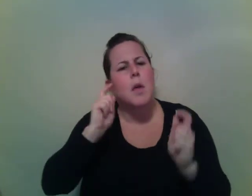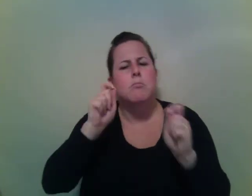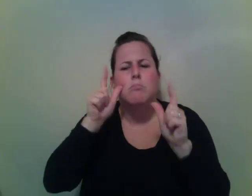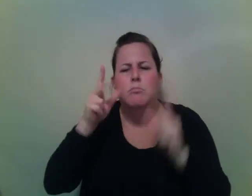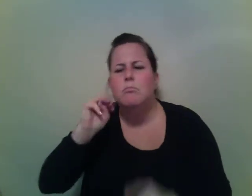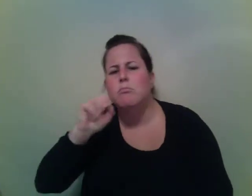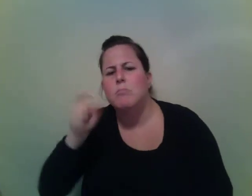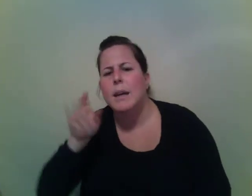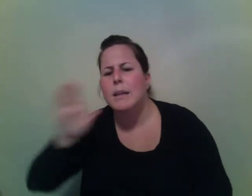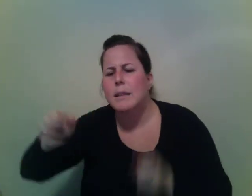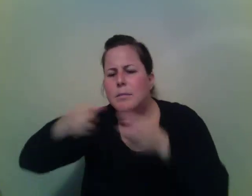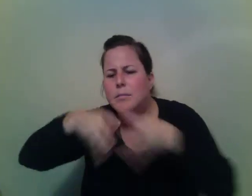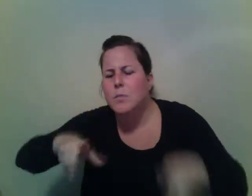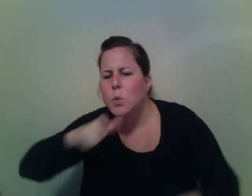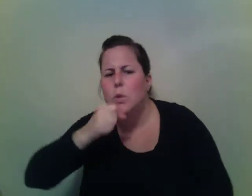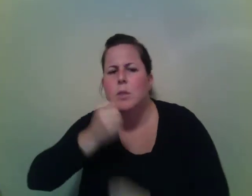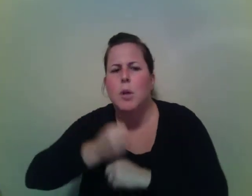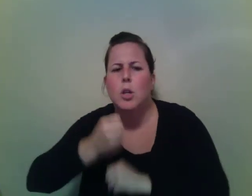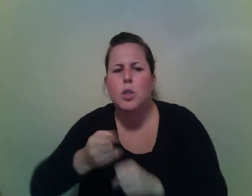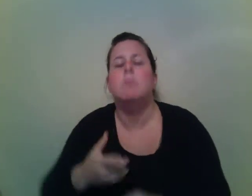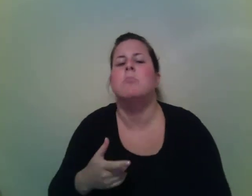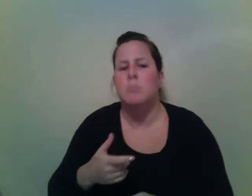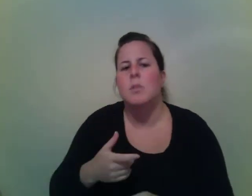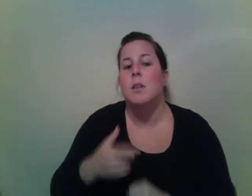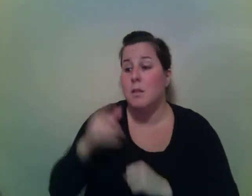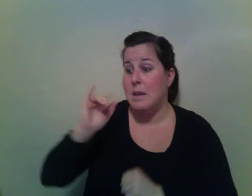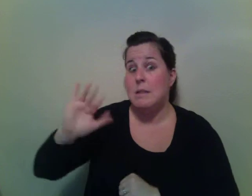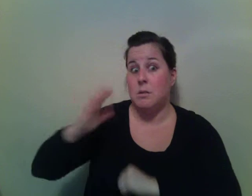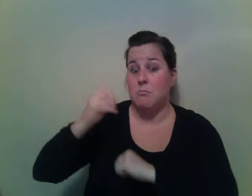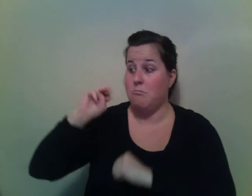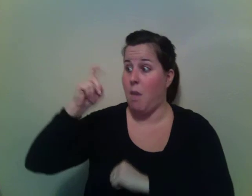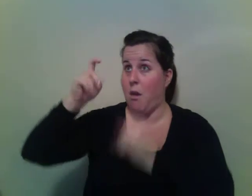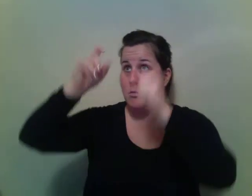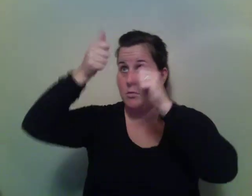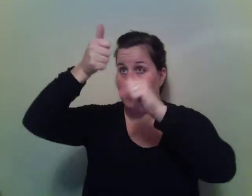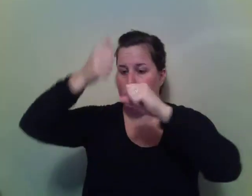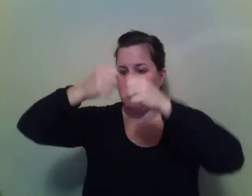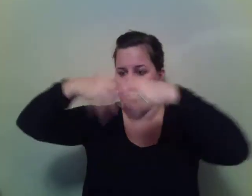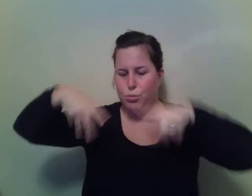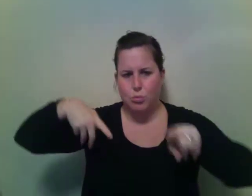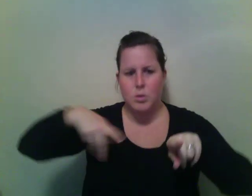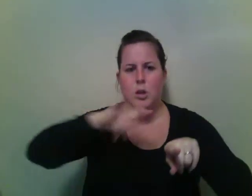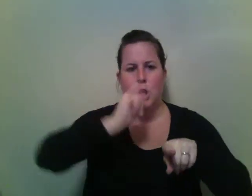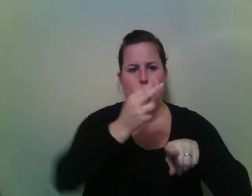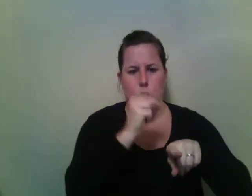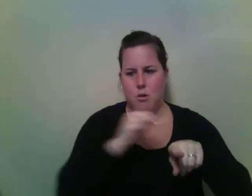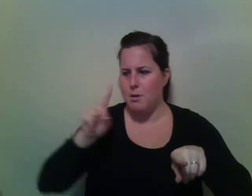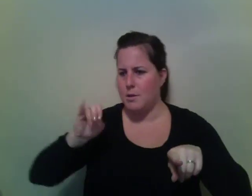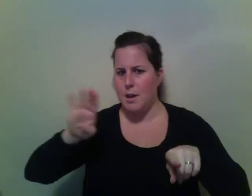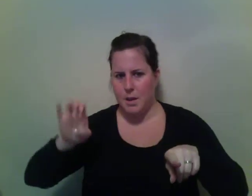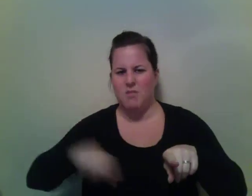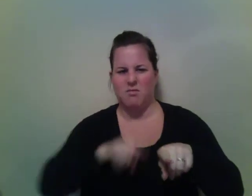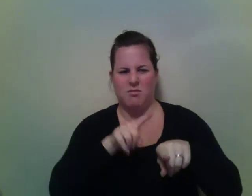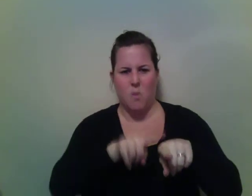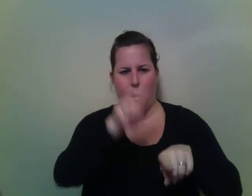is sponsoring. Max is sponsoring John and Debbie. John's at 1,200. Debbie's at 600. And John's doing great. He